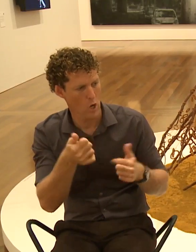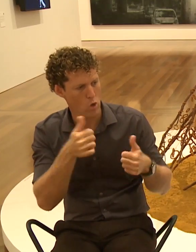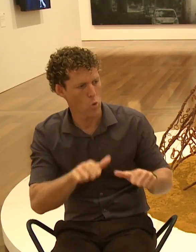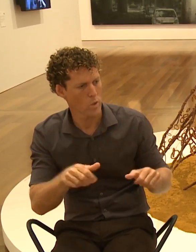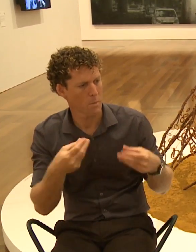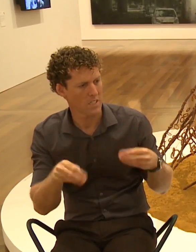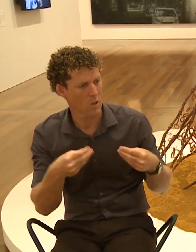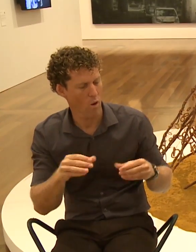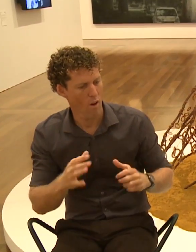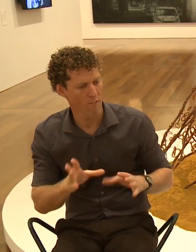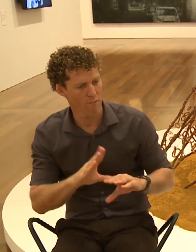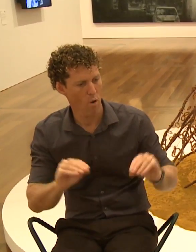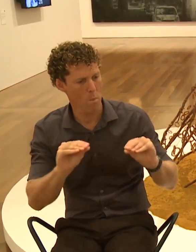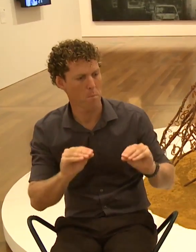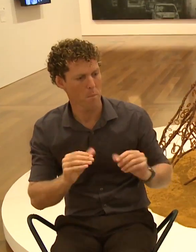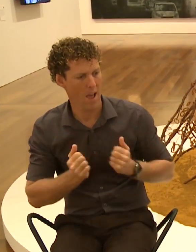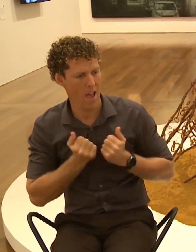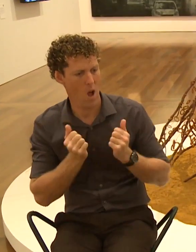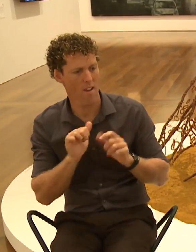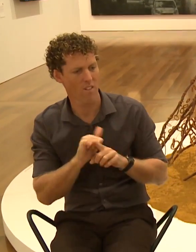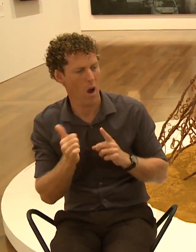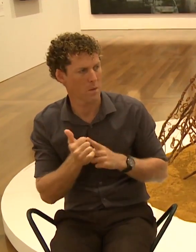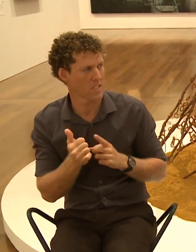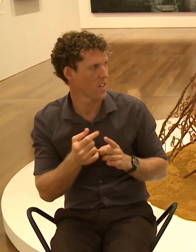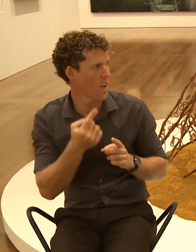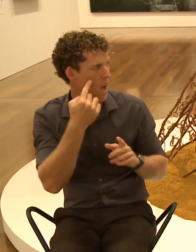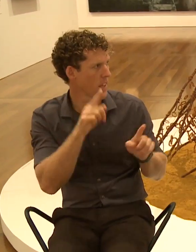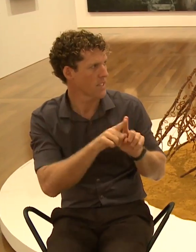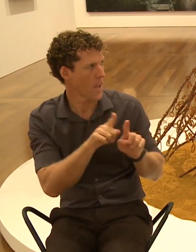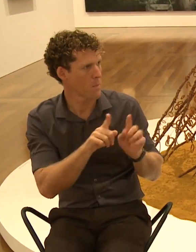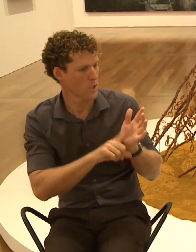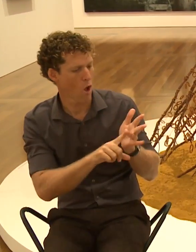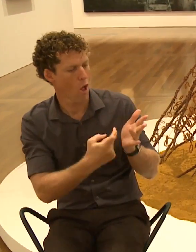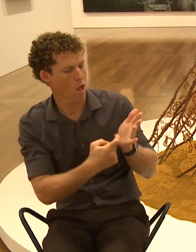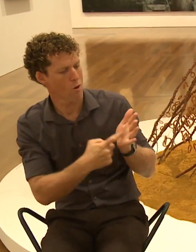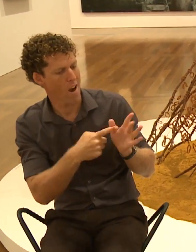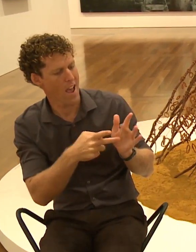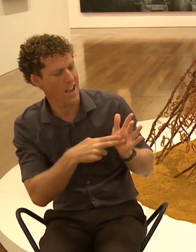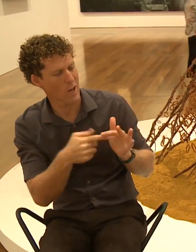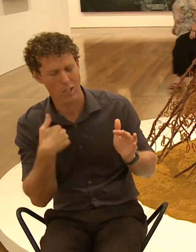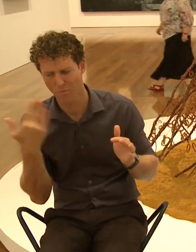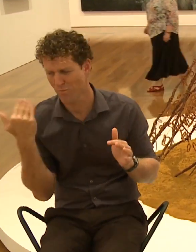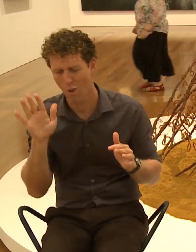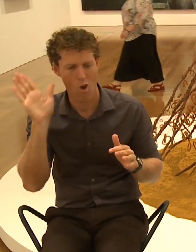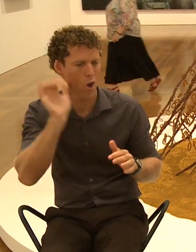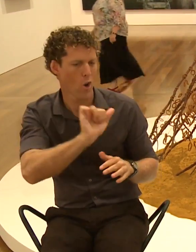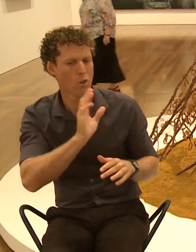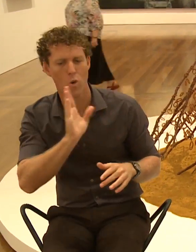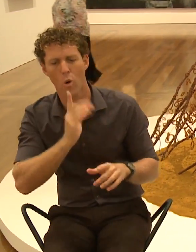materials from our environment. I guess as Lorraine, just listen to Lorraine's talk, and